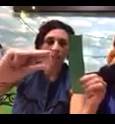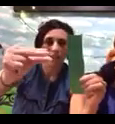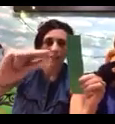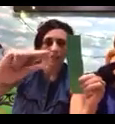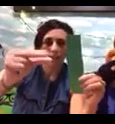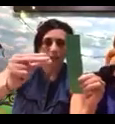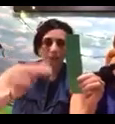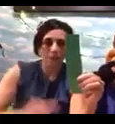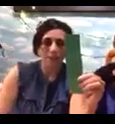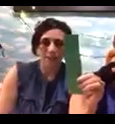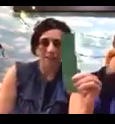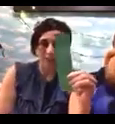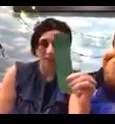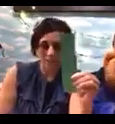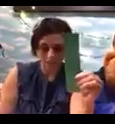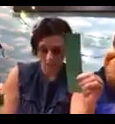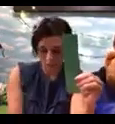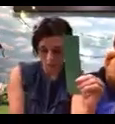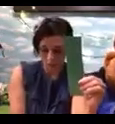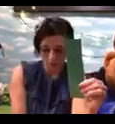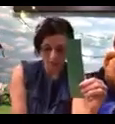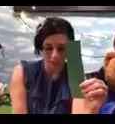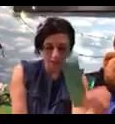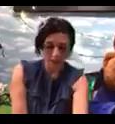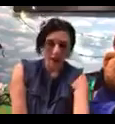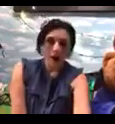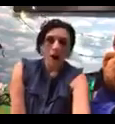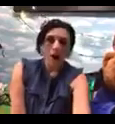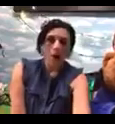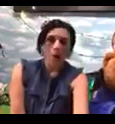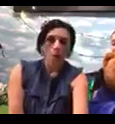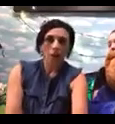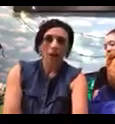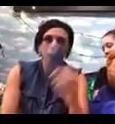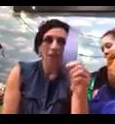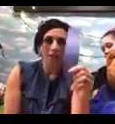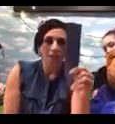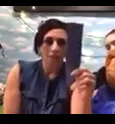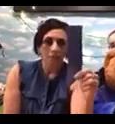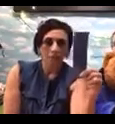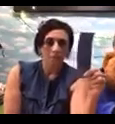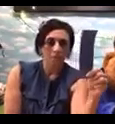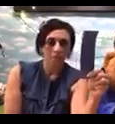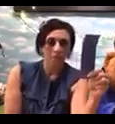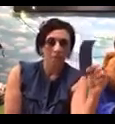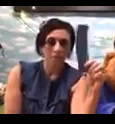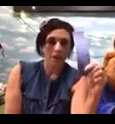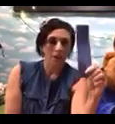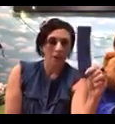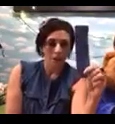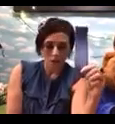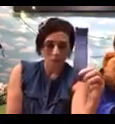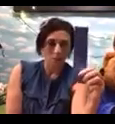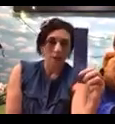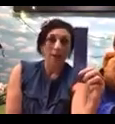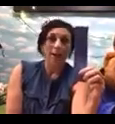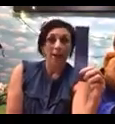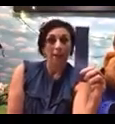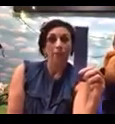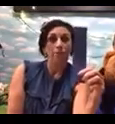Green. Green. That's the color green. What color? Purple. Oh, it's